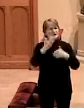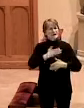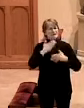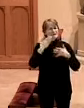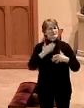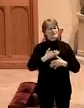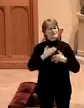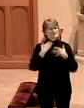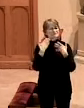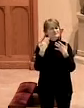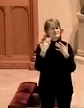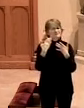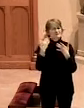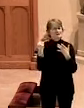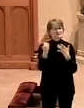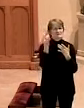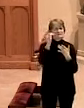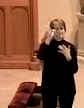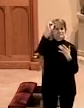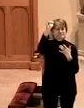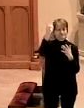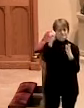for all eternity.